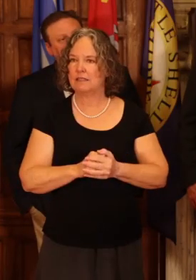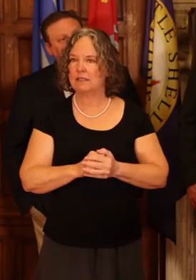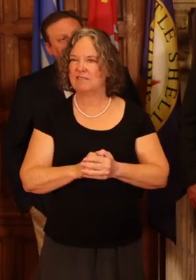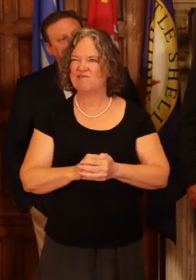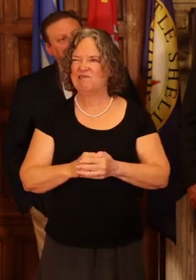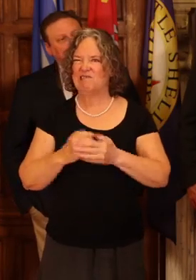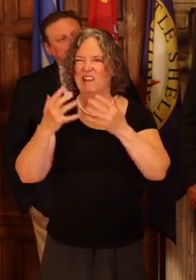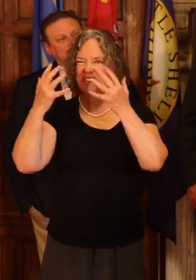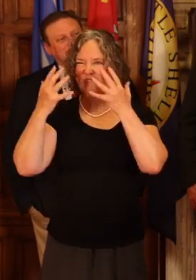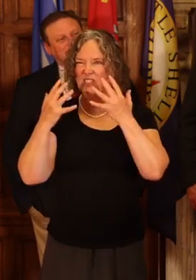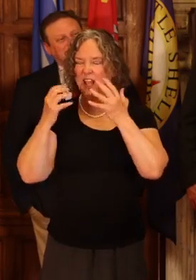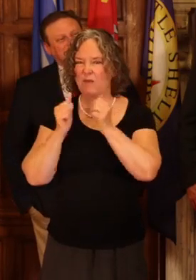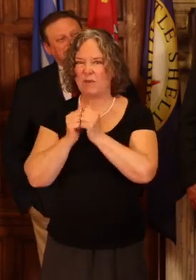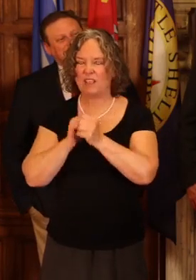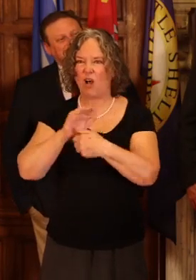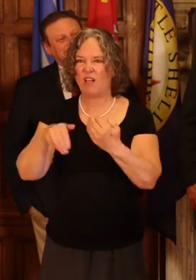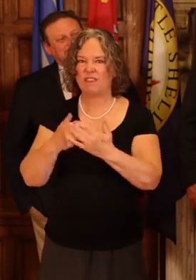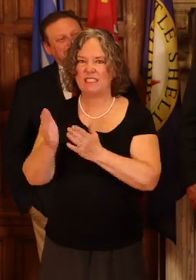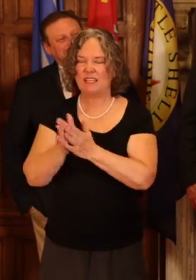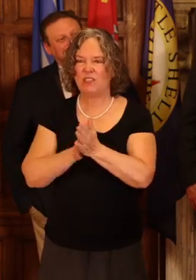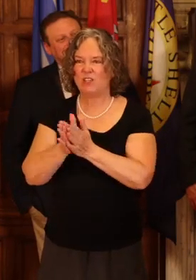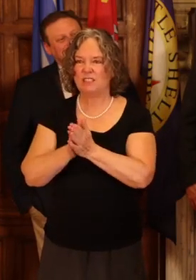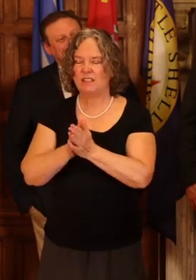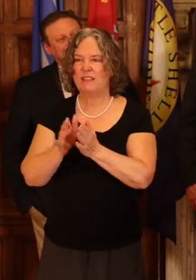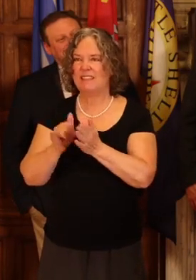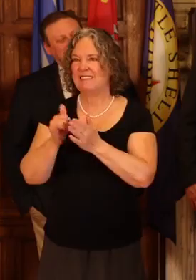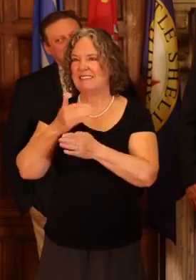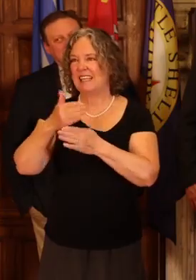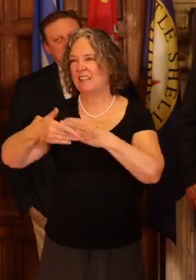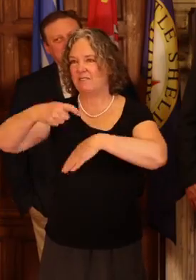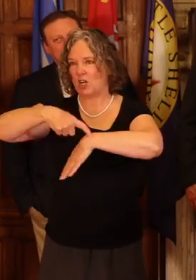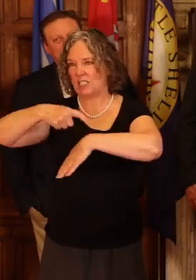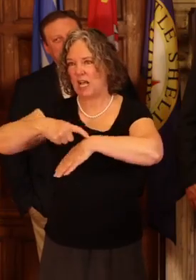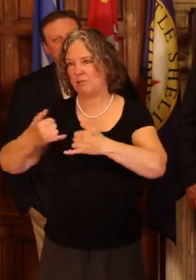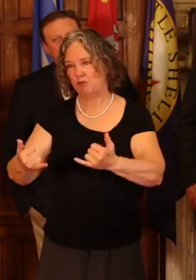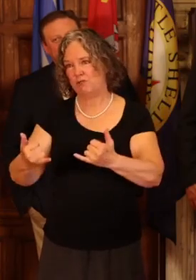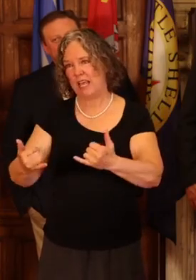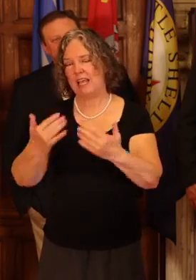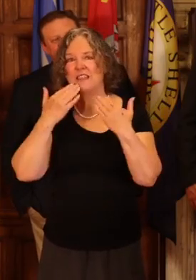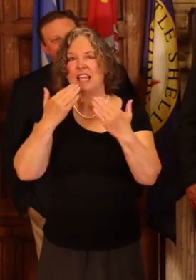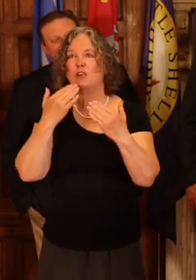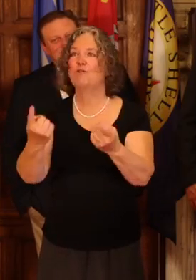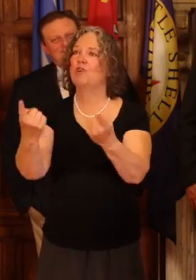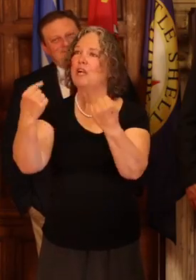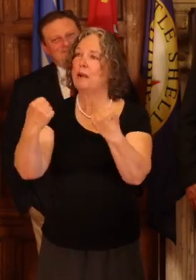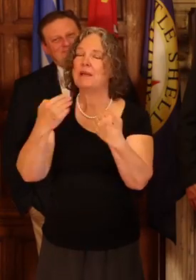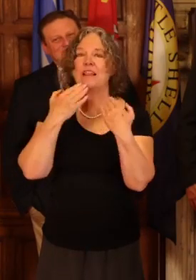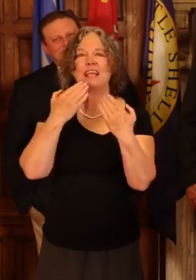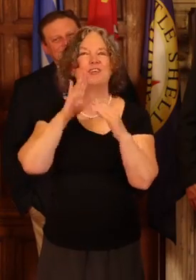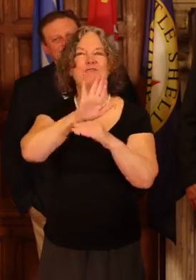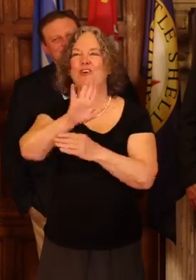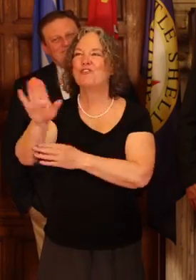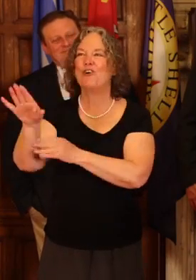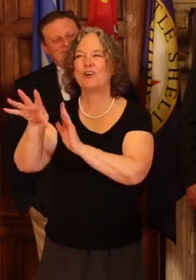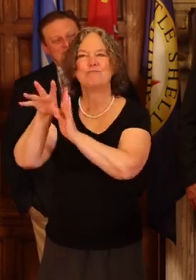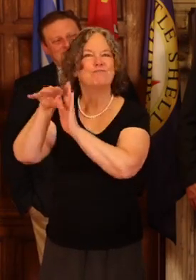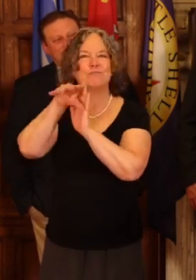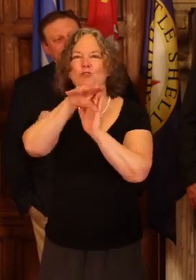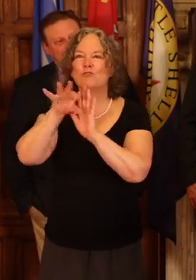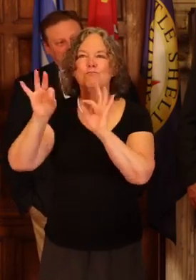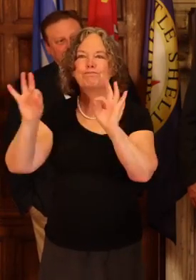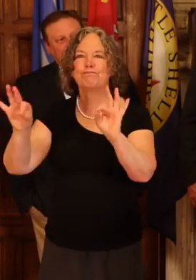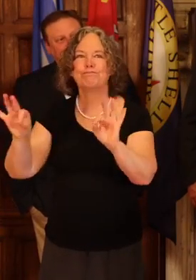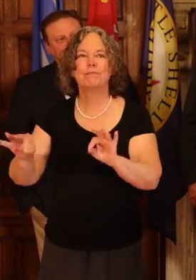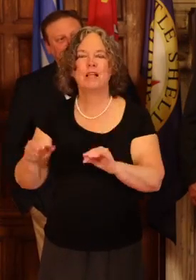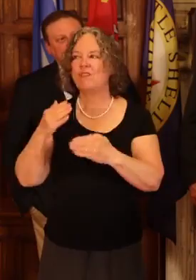Unfortunately, even with all the enthusiasm, this is the time we have today for this conference. Thanks for being here, and thanks for your great coverage through this entire session. And once again,